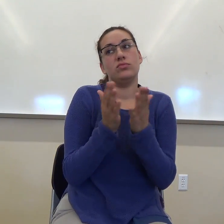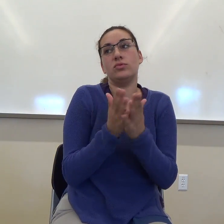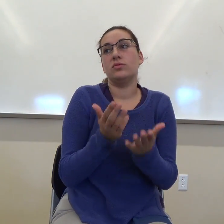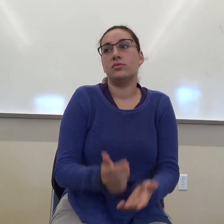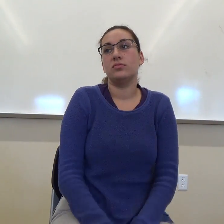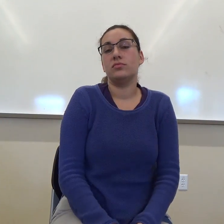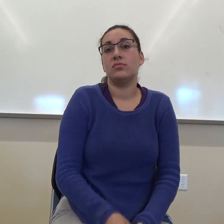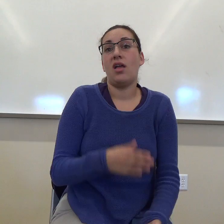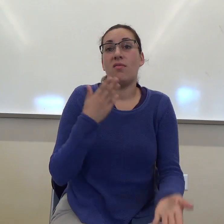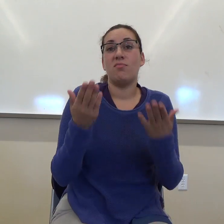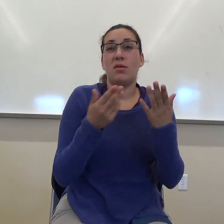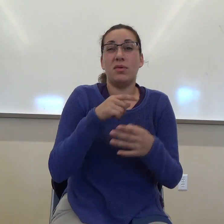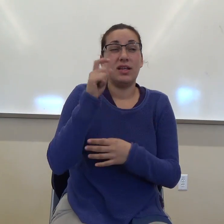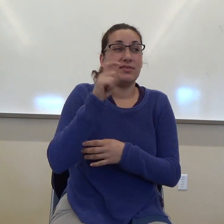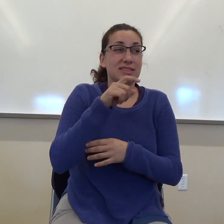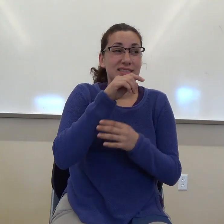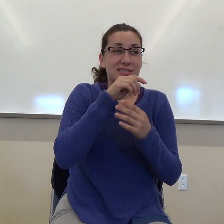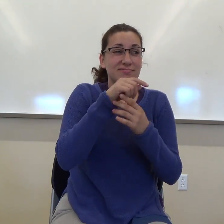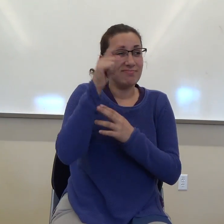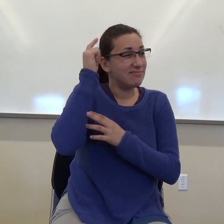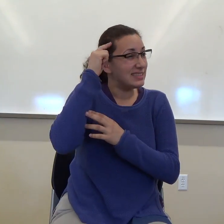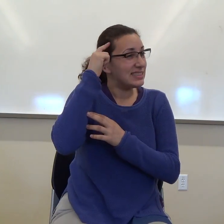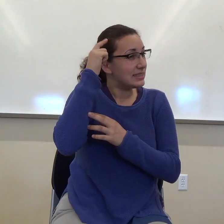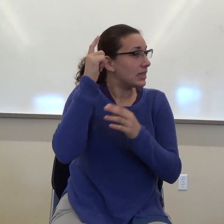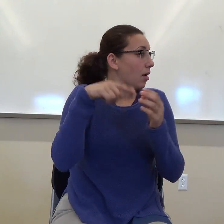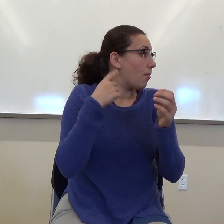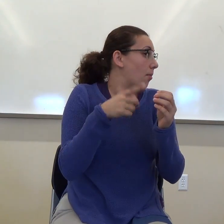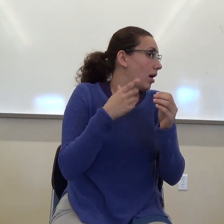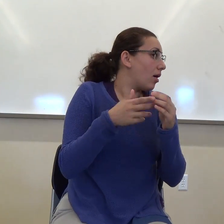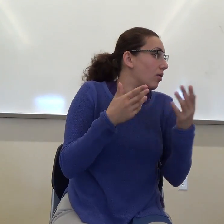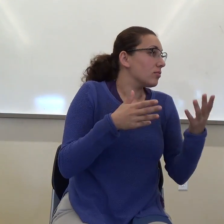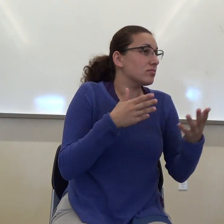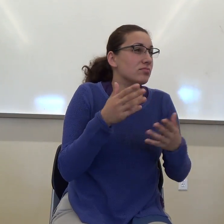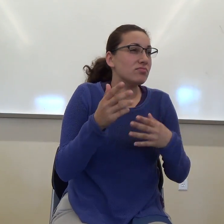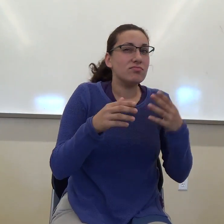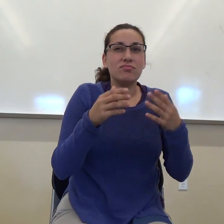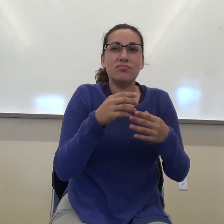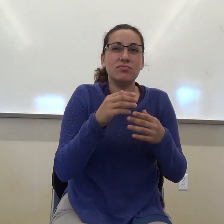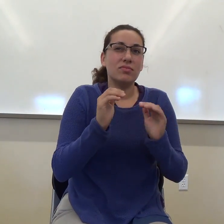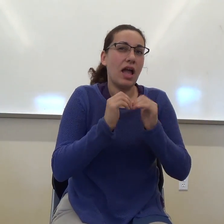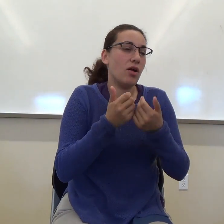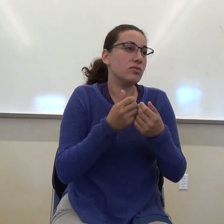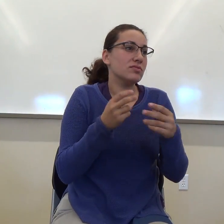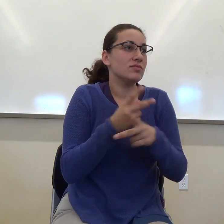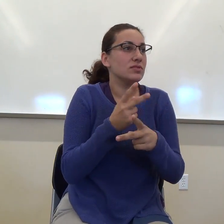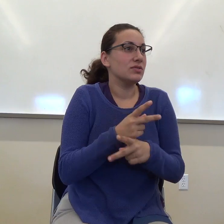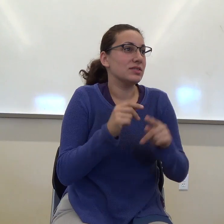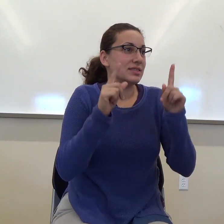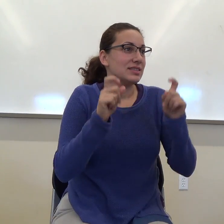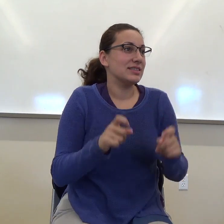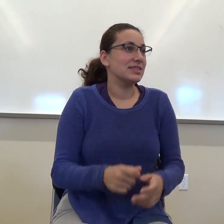your brains a little bit after the break, but this is asking you to remember